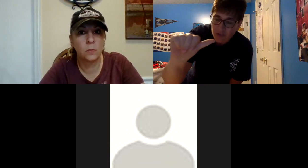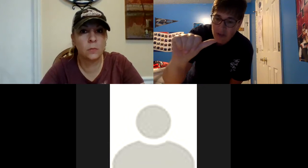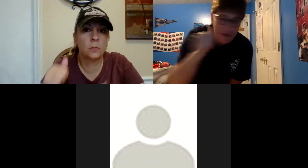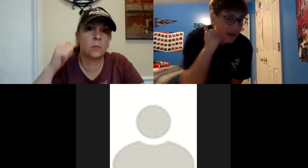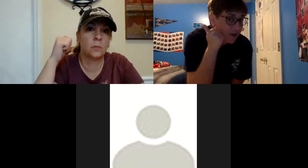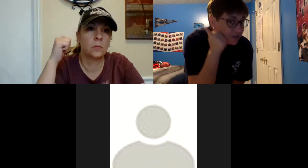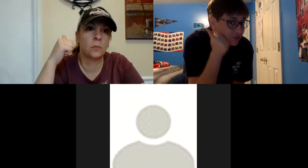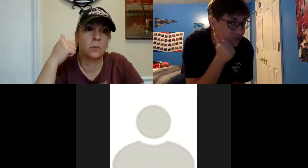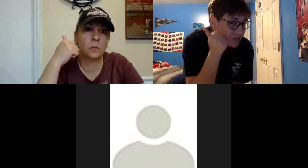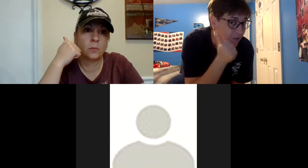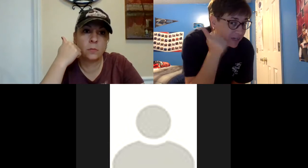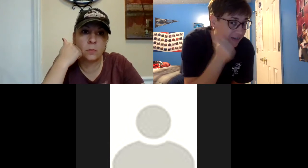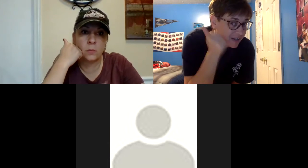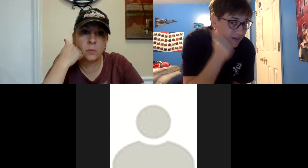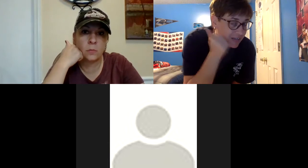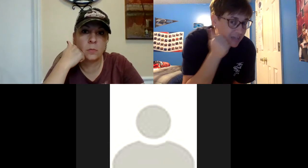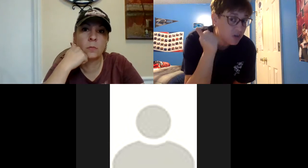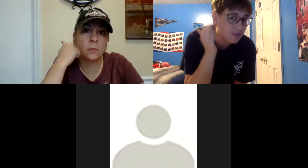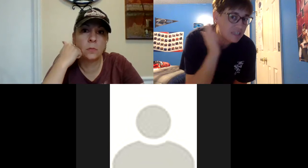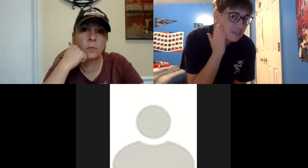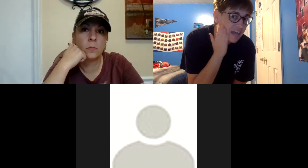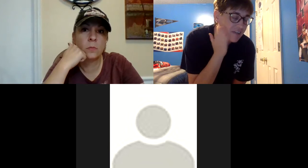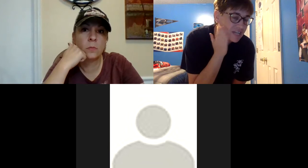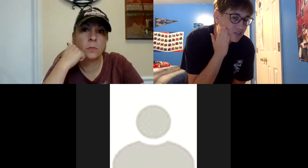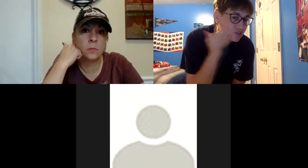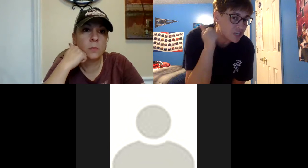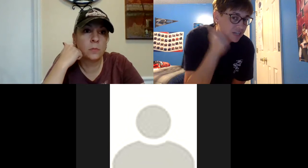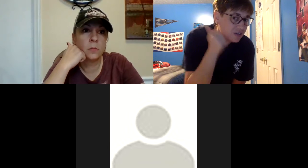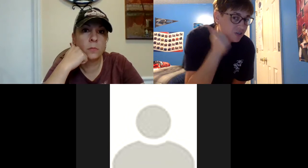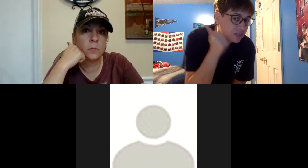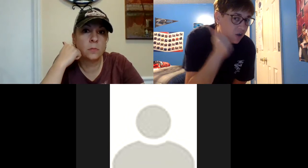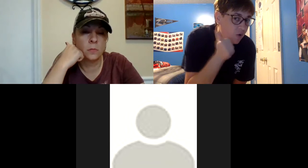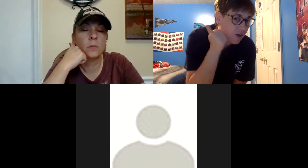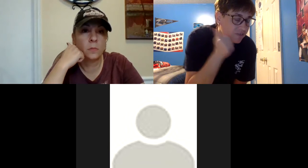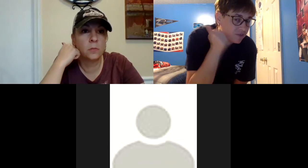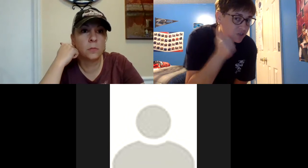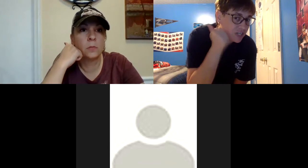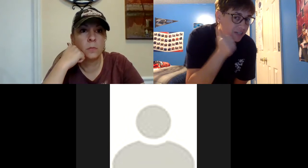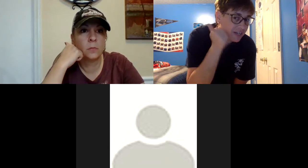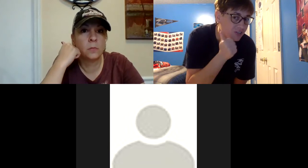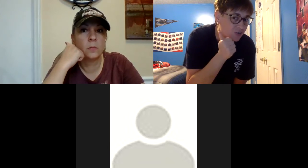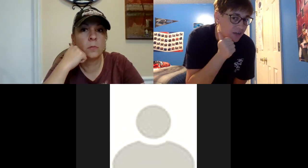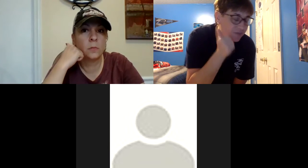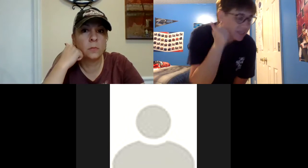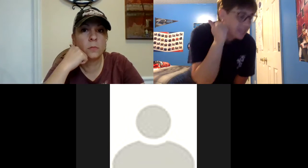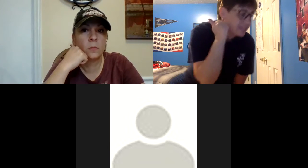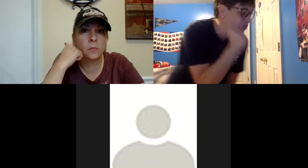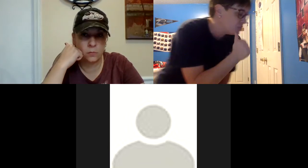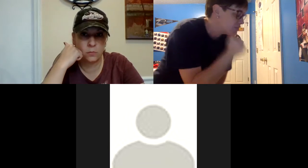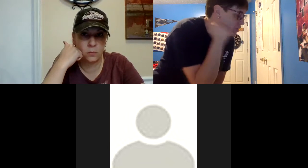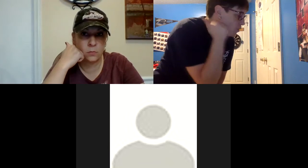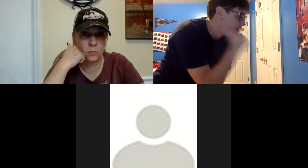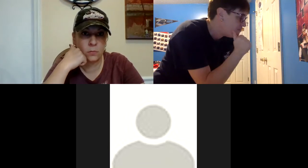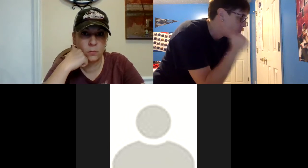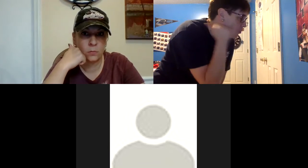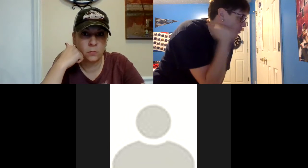with your thumb out and you're just going, and you don't necessarily have to hit your cheek. You can go off of your cheek and do every day, and it's